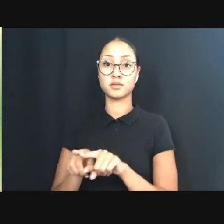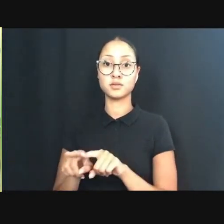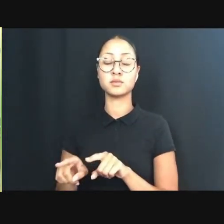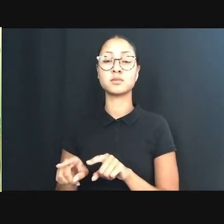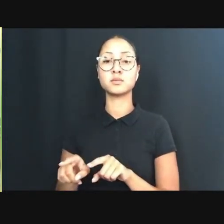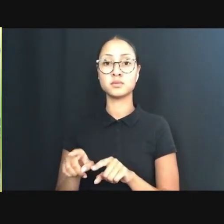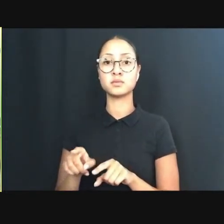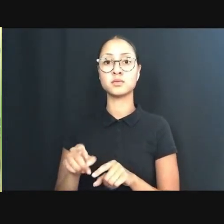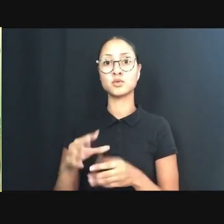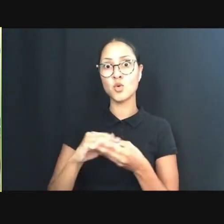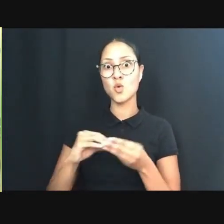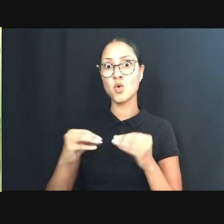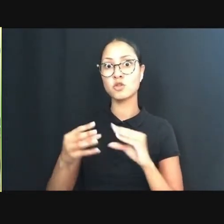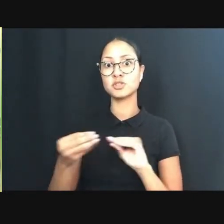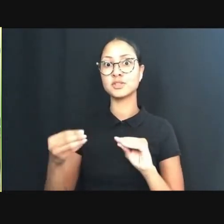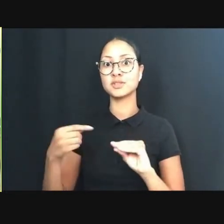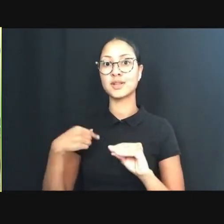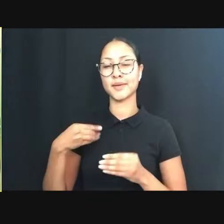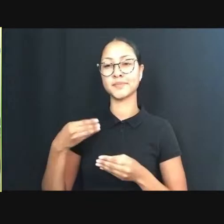them into their life.